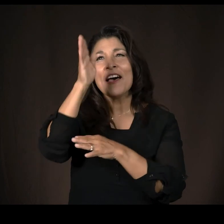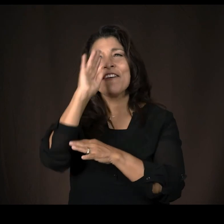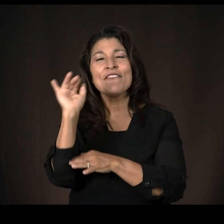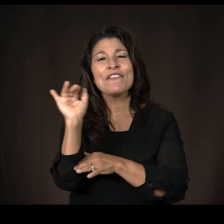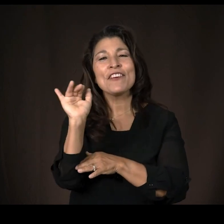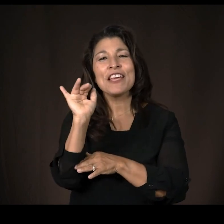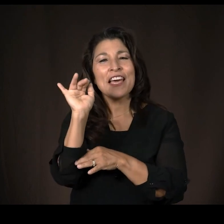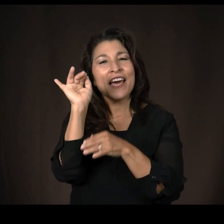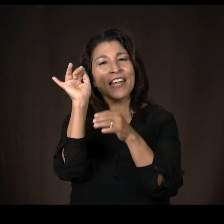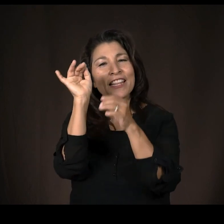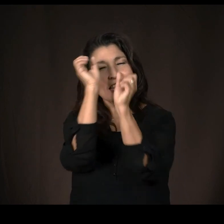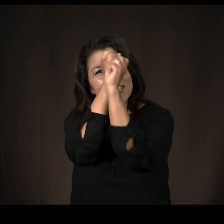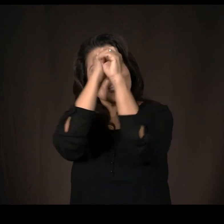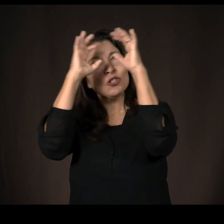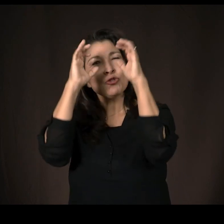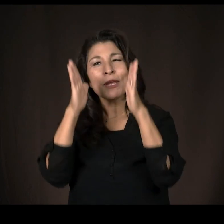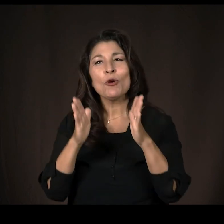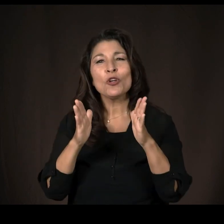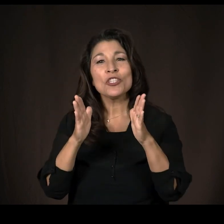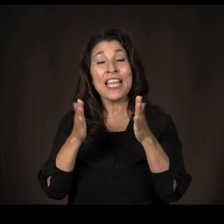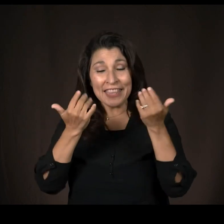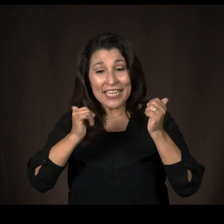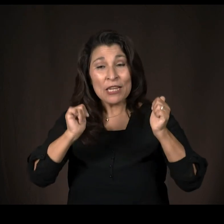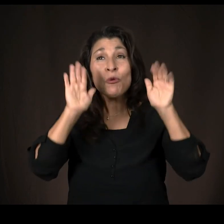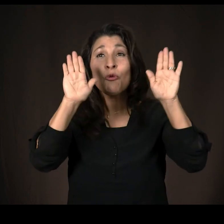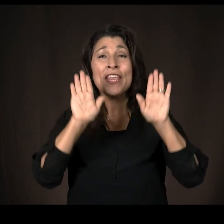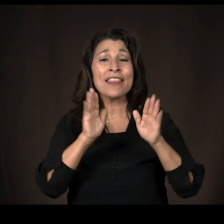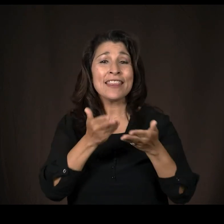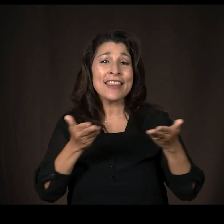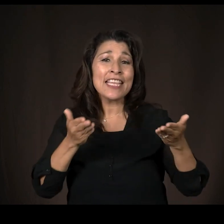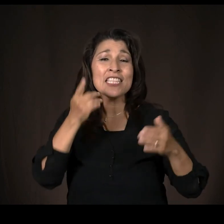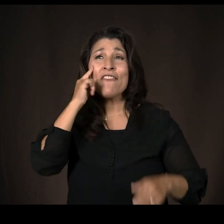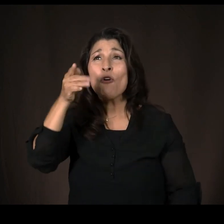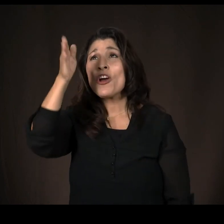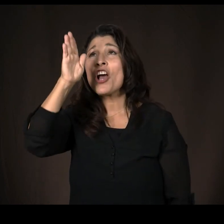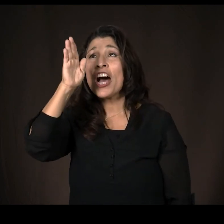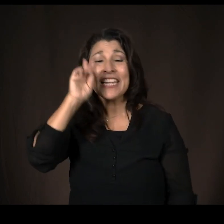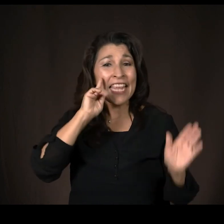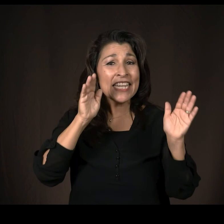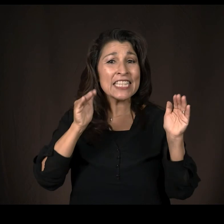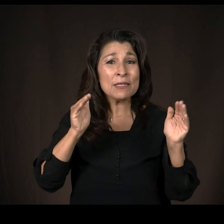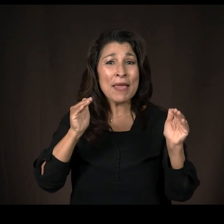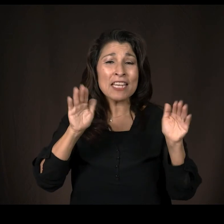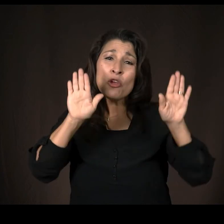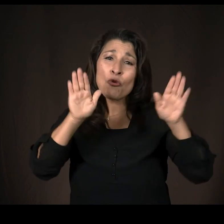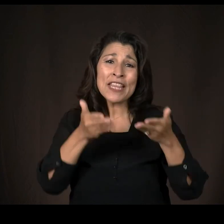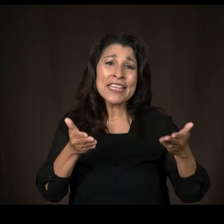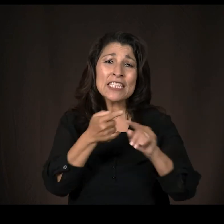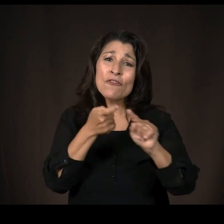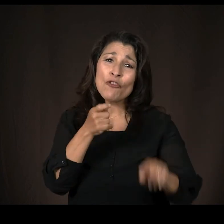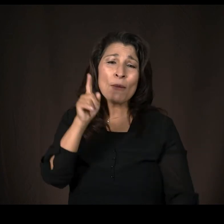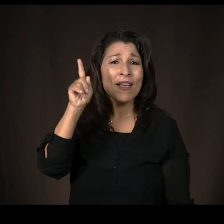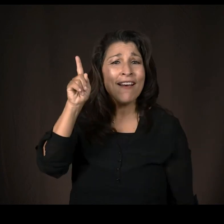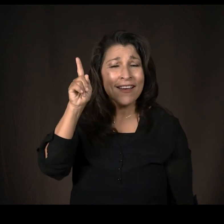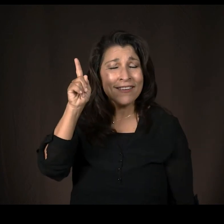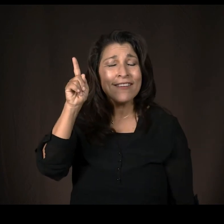dreamers who attempt great things for God and expect great things from God.